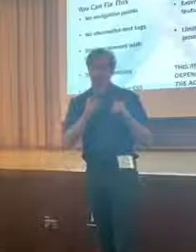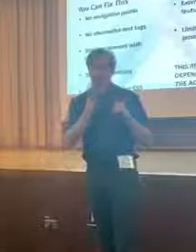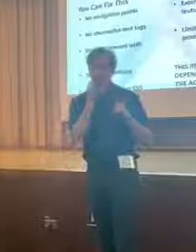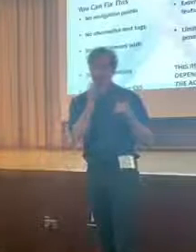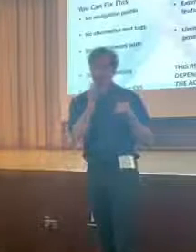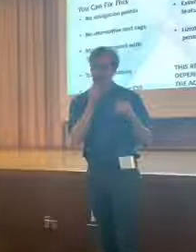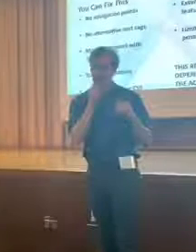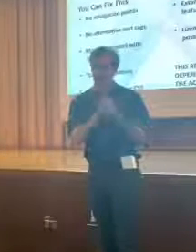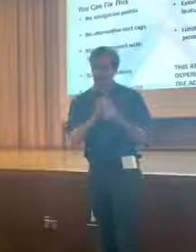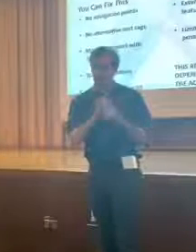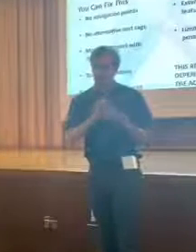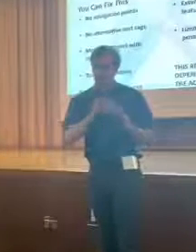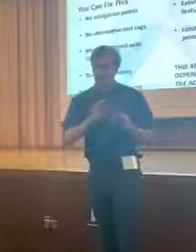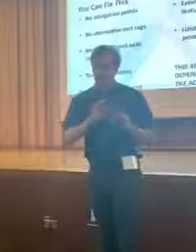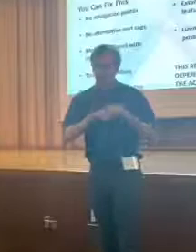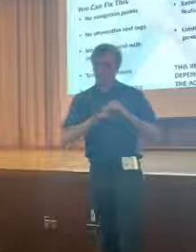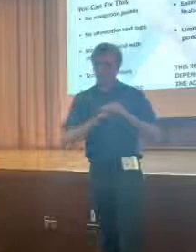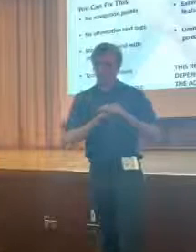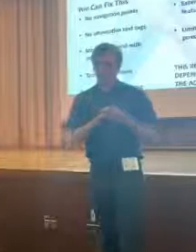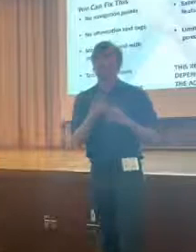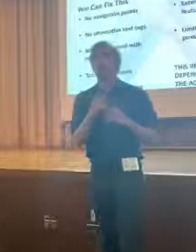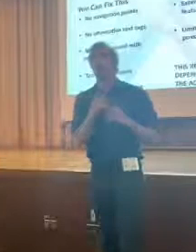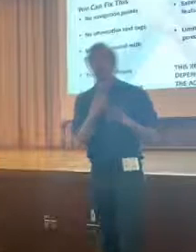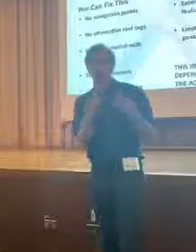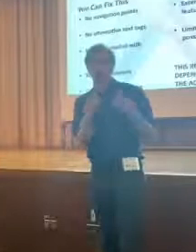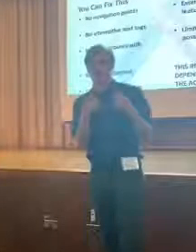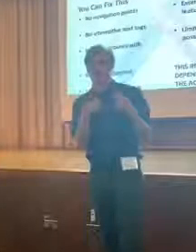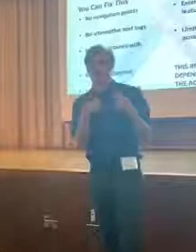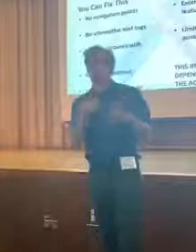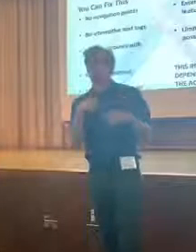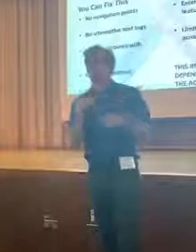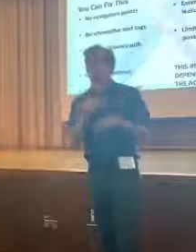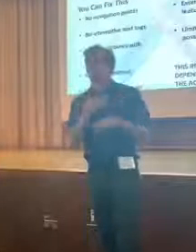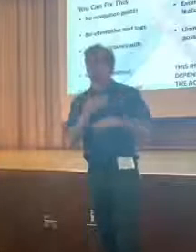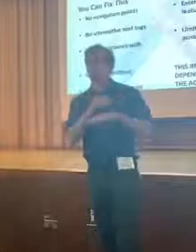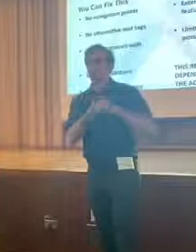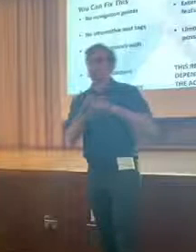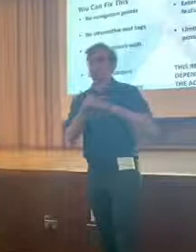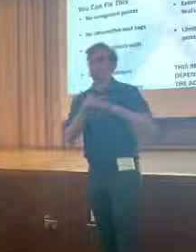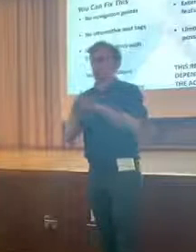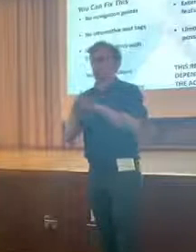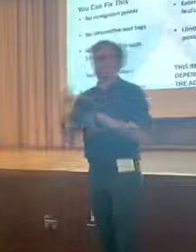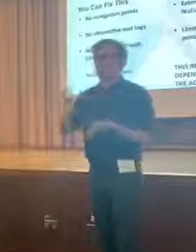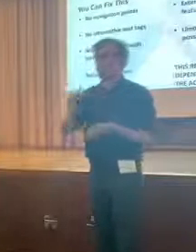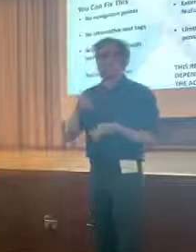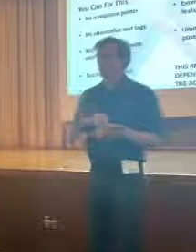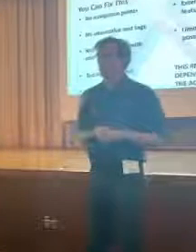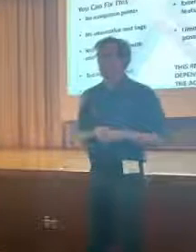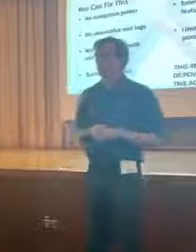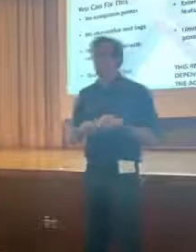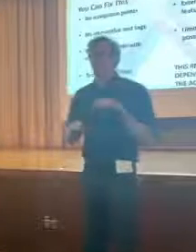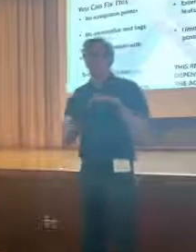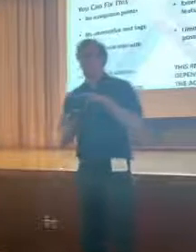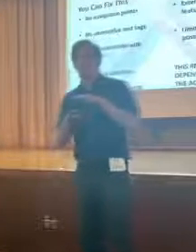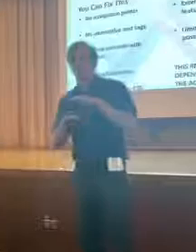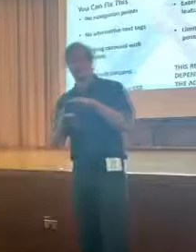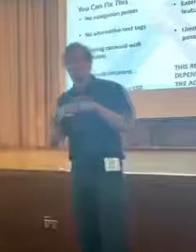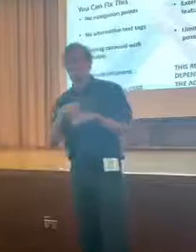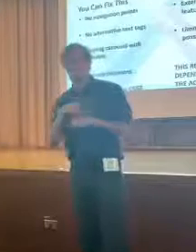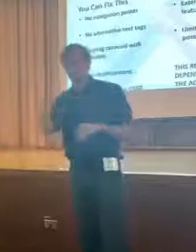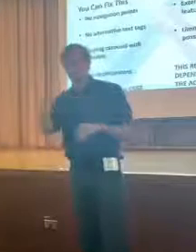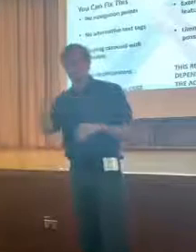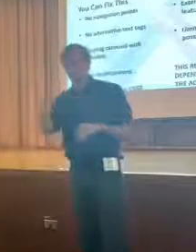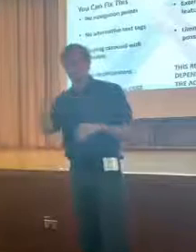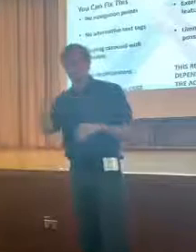all the time. So the basics that I know that we see what you